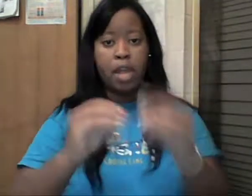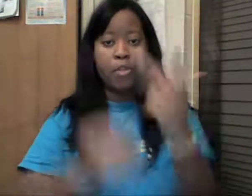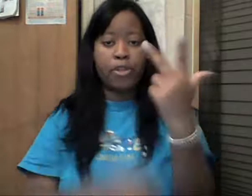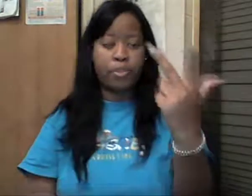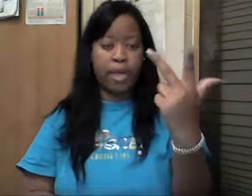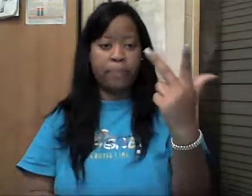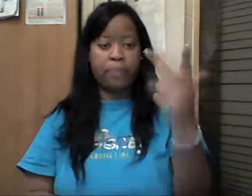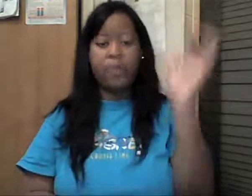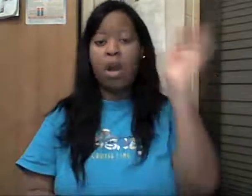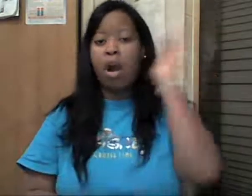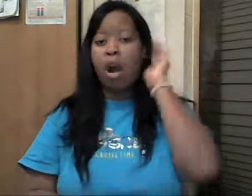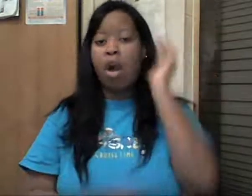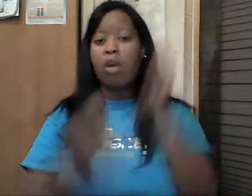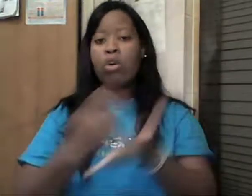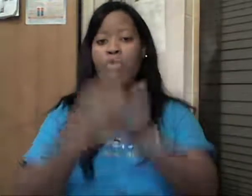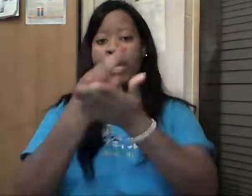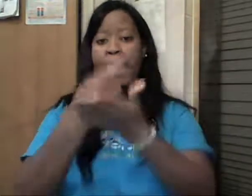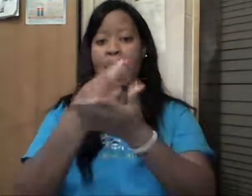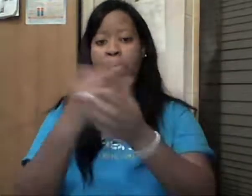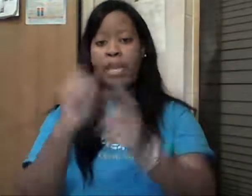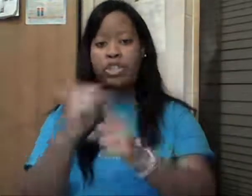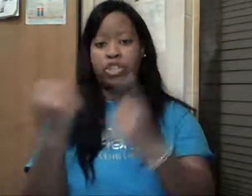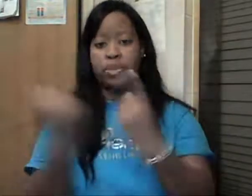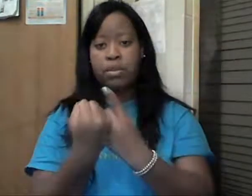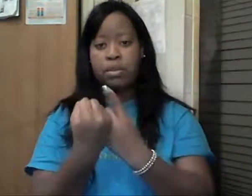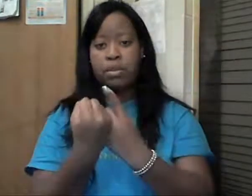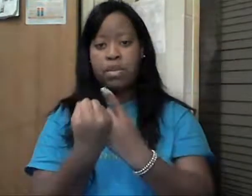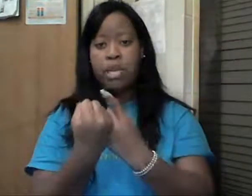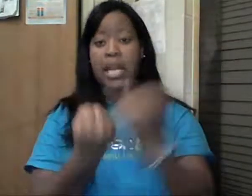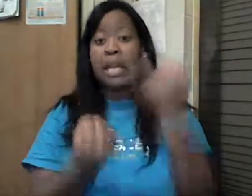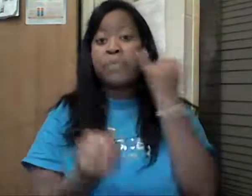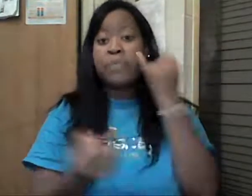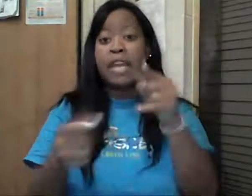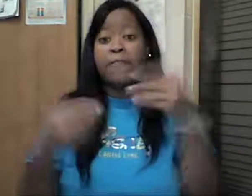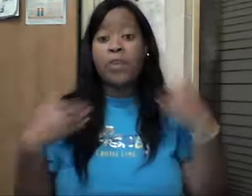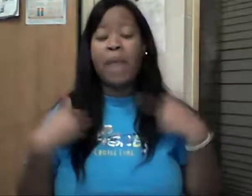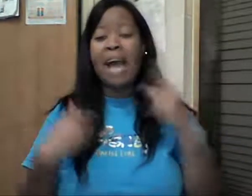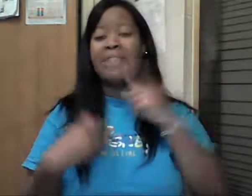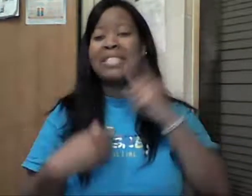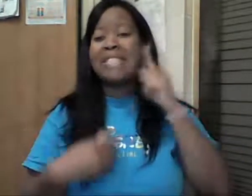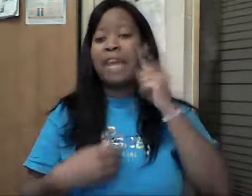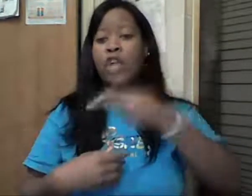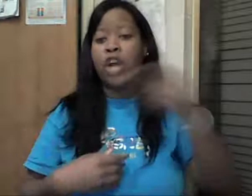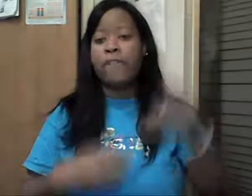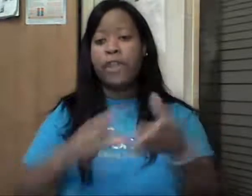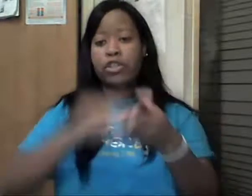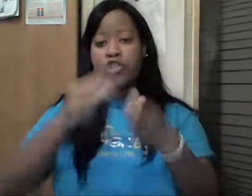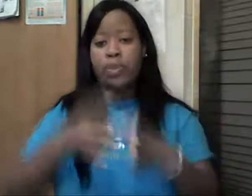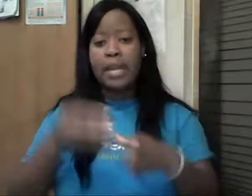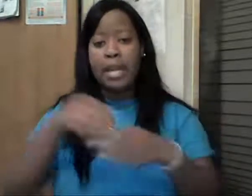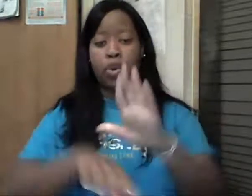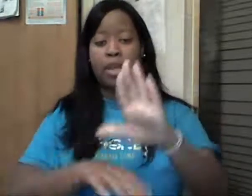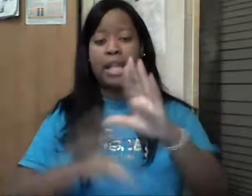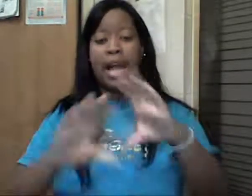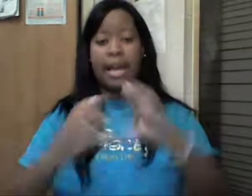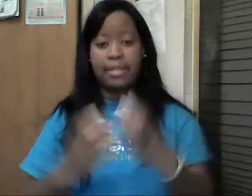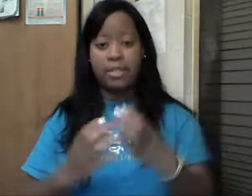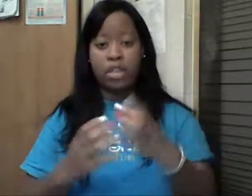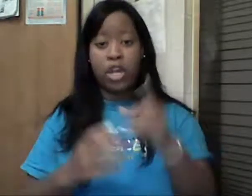Number 3, oral rehab issues. If you have a deaf and hard of hearing student in your class,